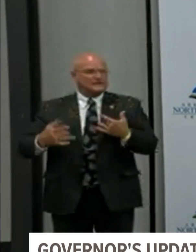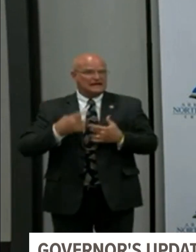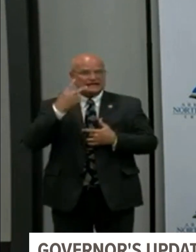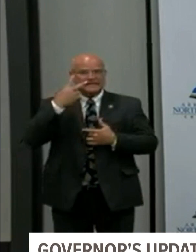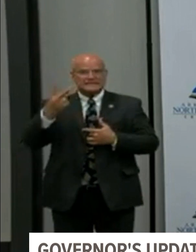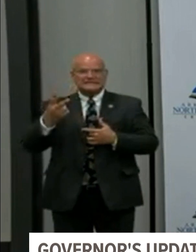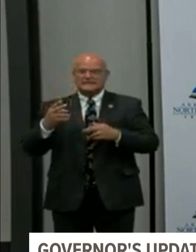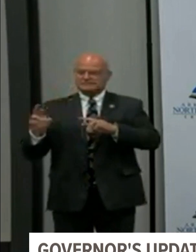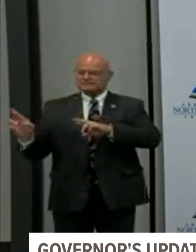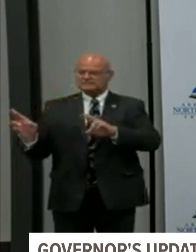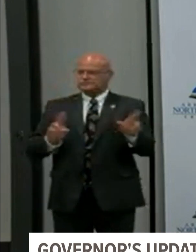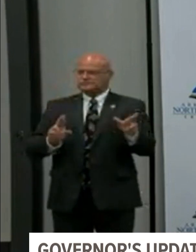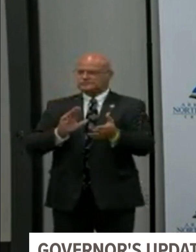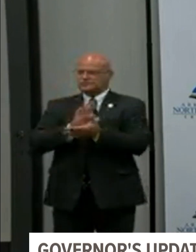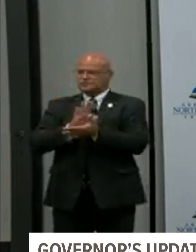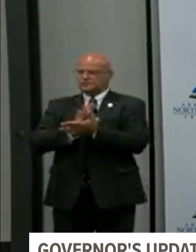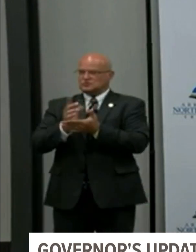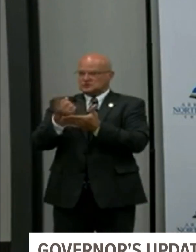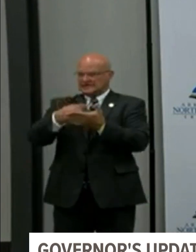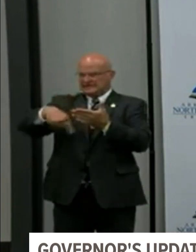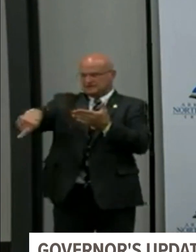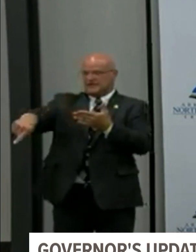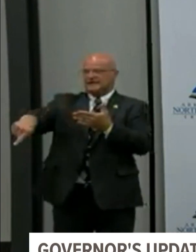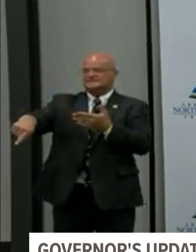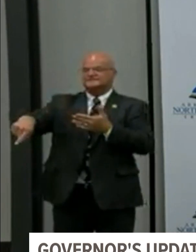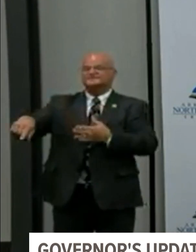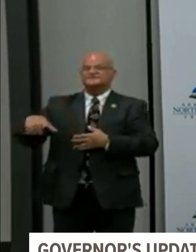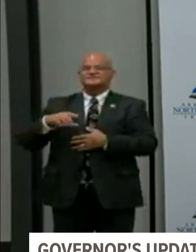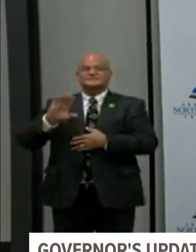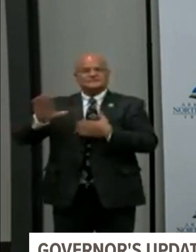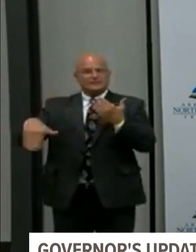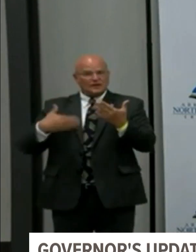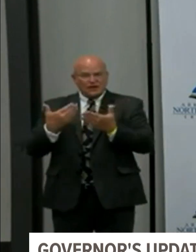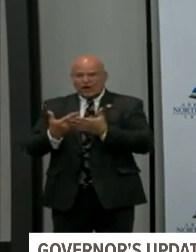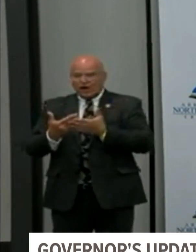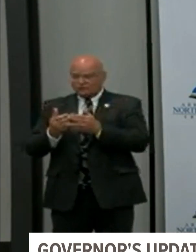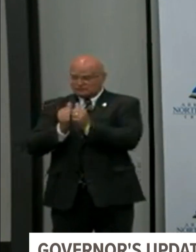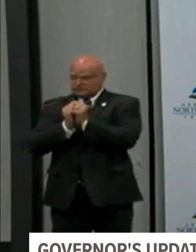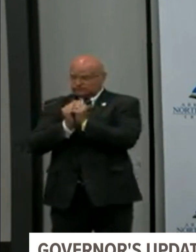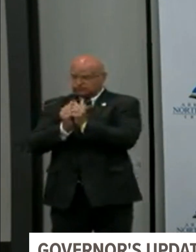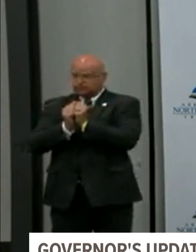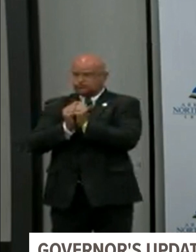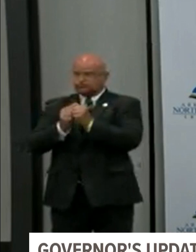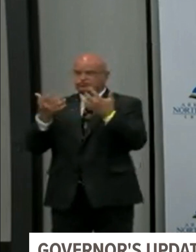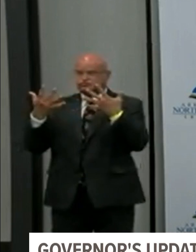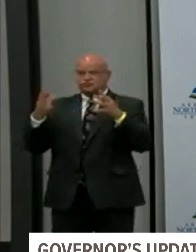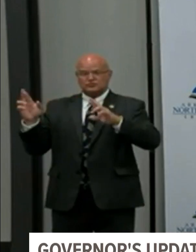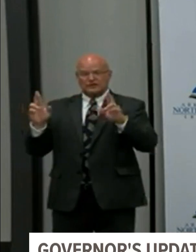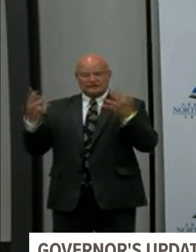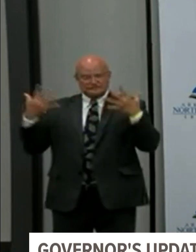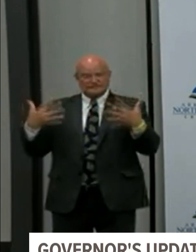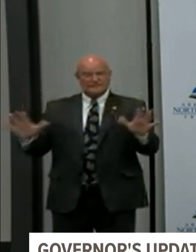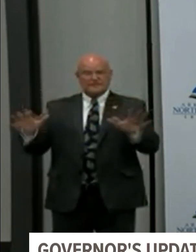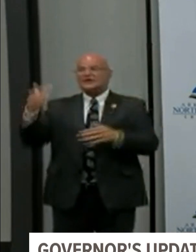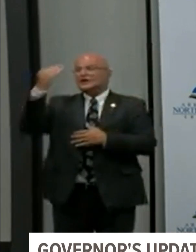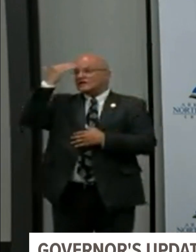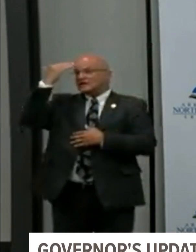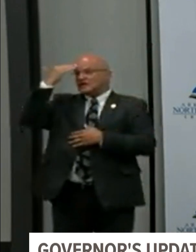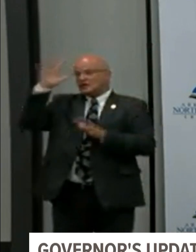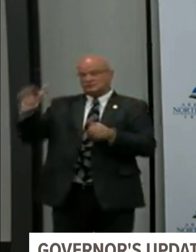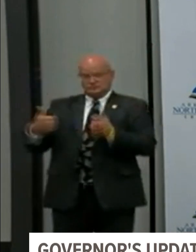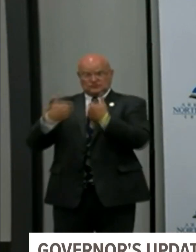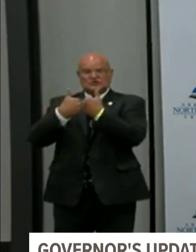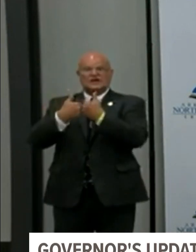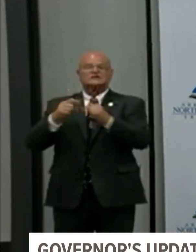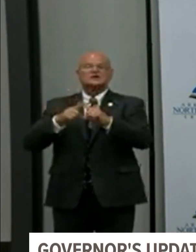their preparation for school next week. They're all together to get it done. They know there's challenges,